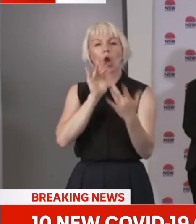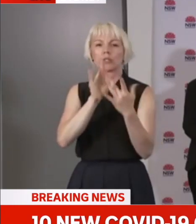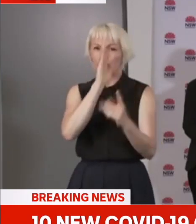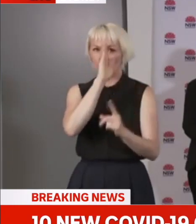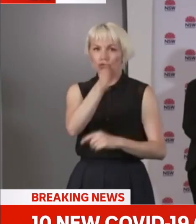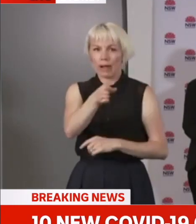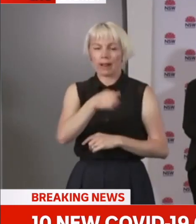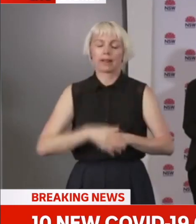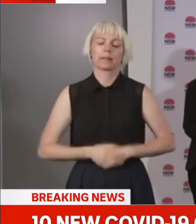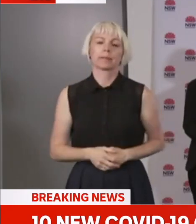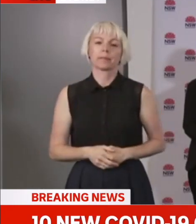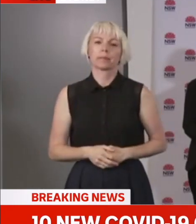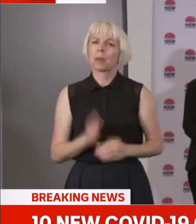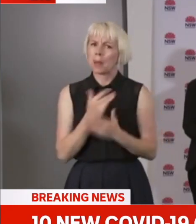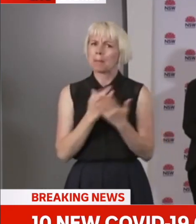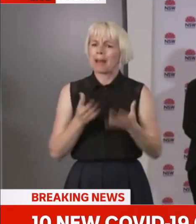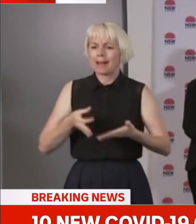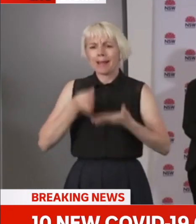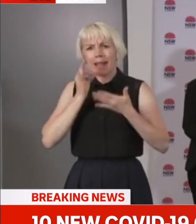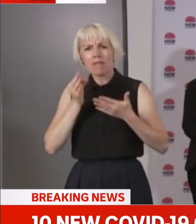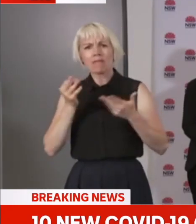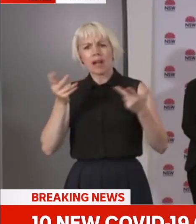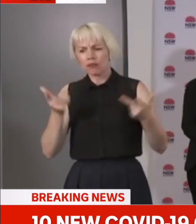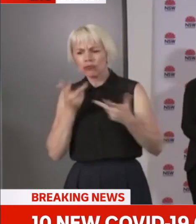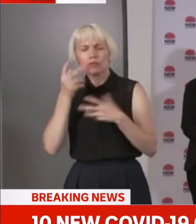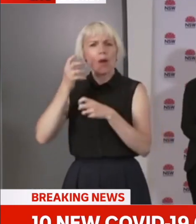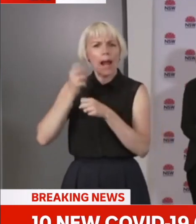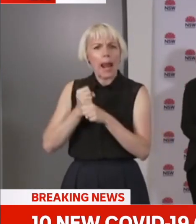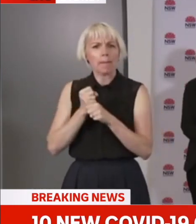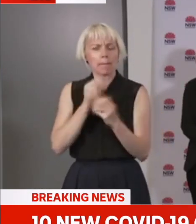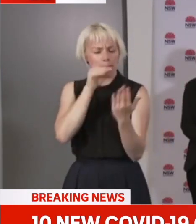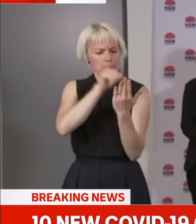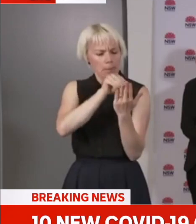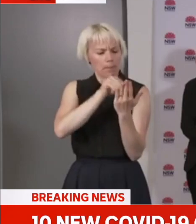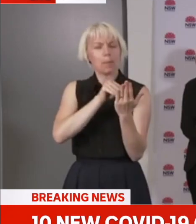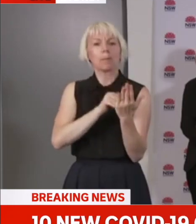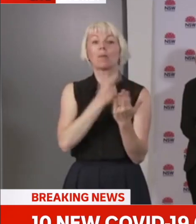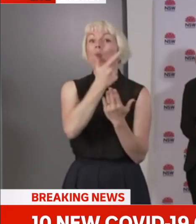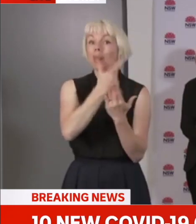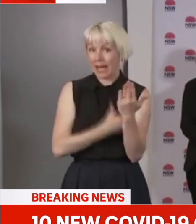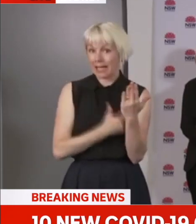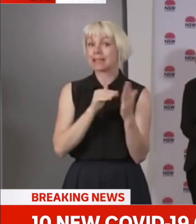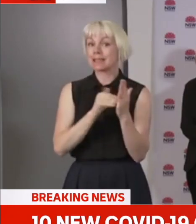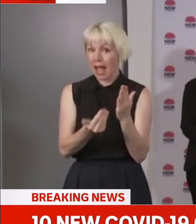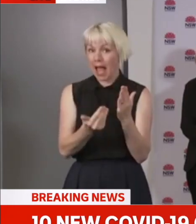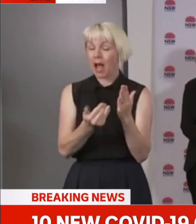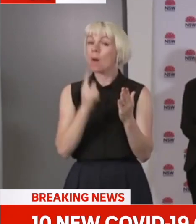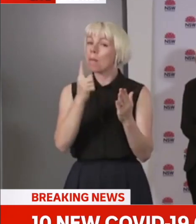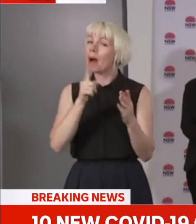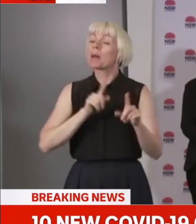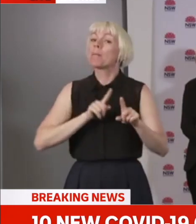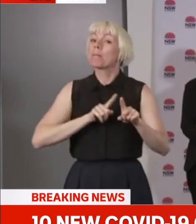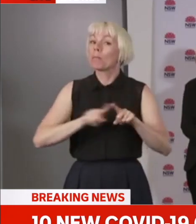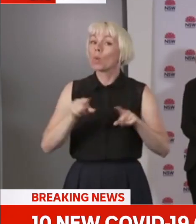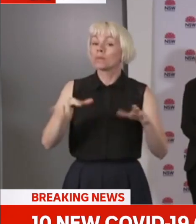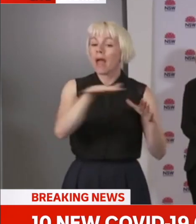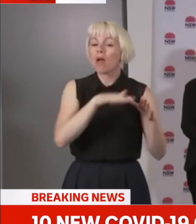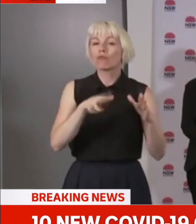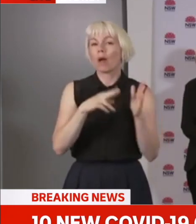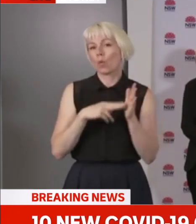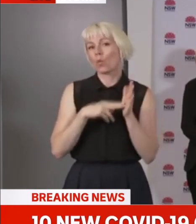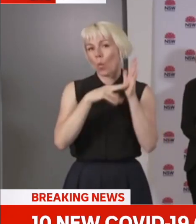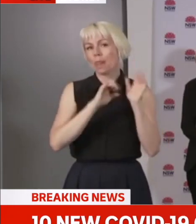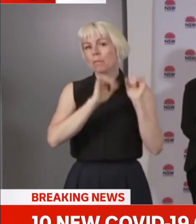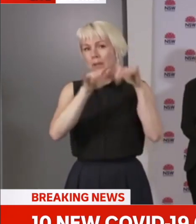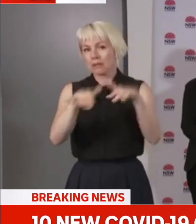on that list. Many of the people involved have been very social, but they've been largely contained to Northern Beaches. However, there are some venues